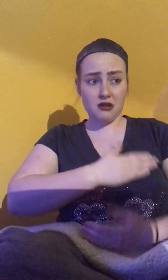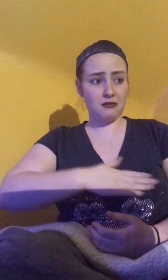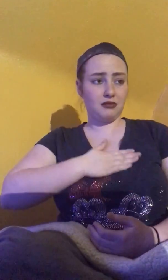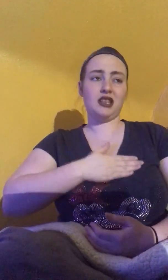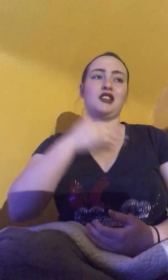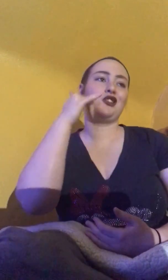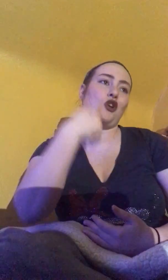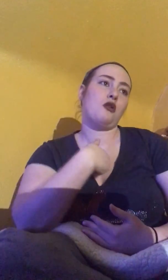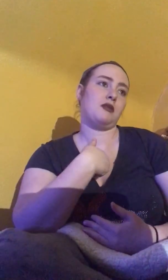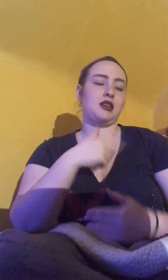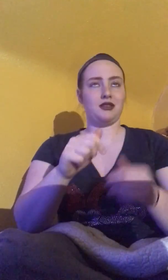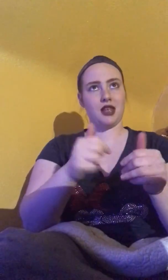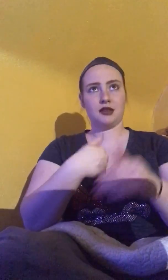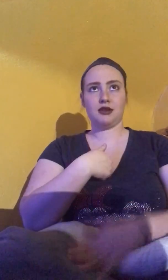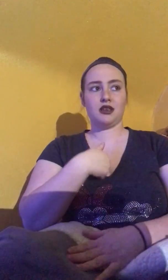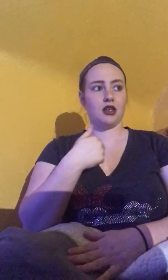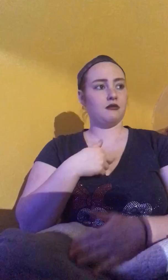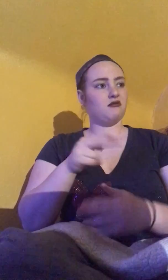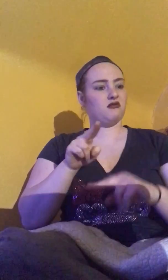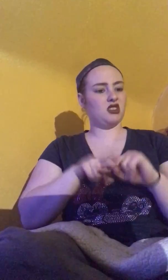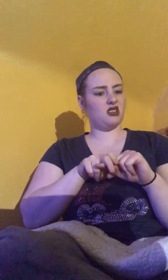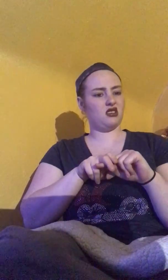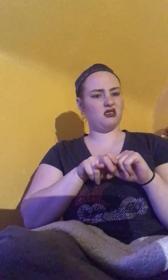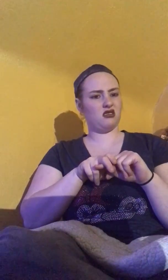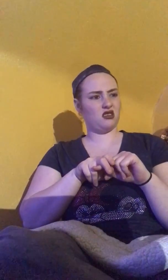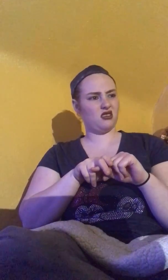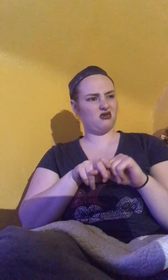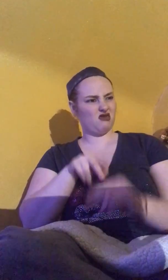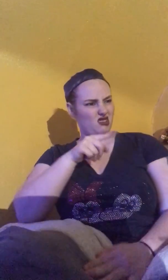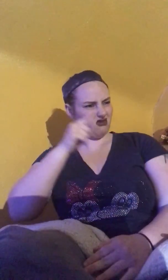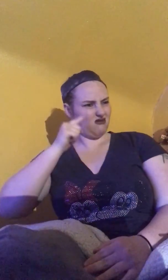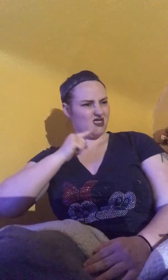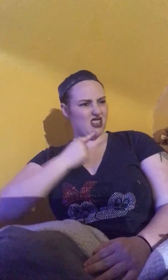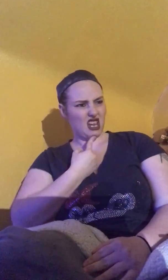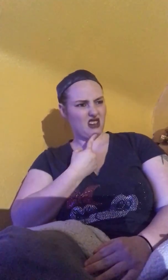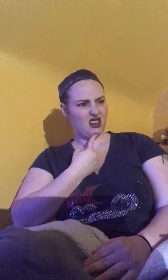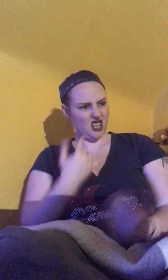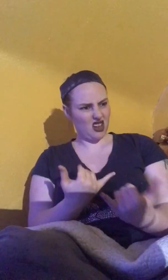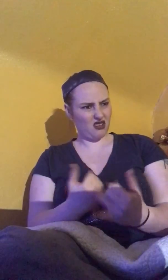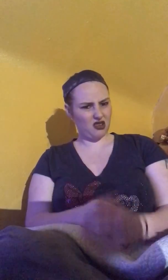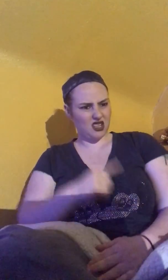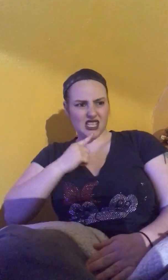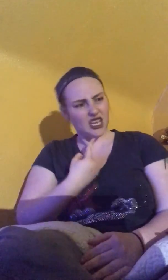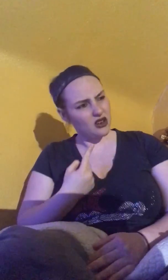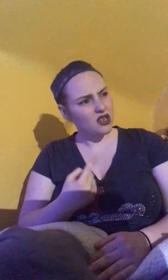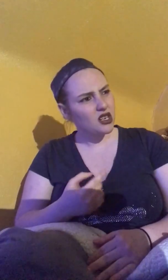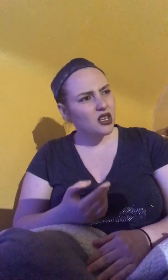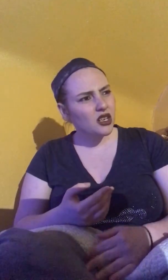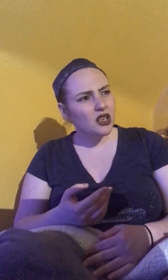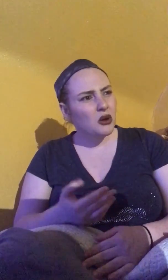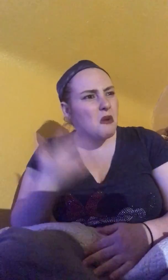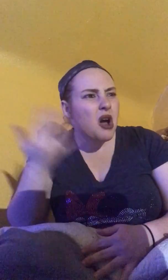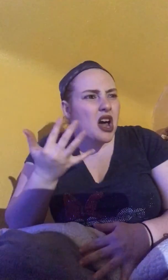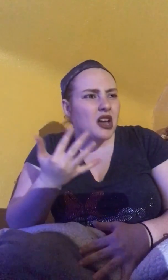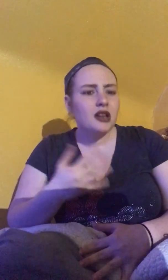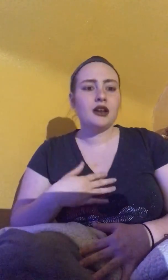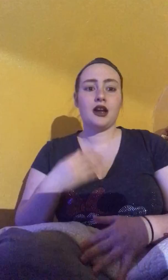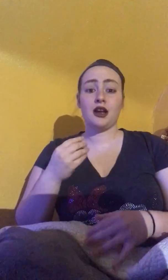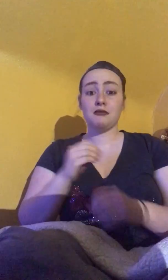me." And I'm sitting there and I'm like, are you kidding me right now? Now, I want to make it clear, people are very